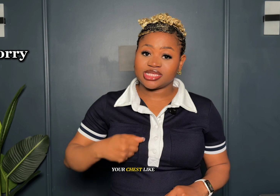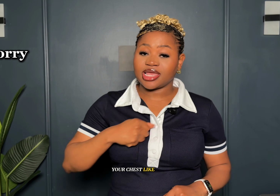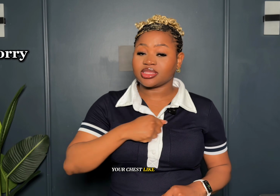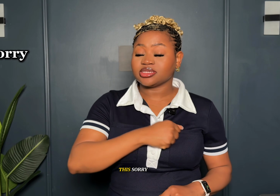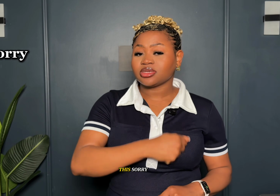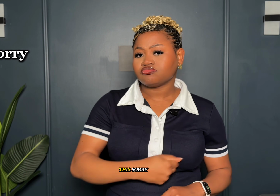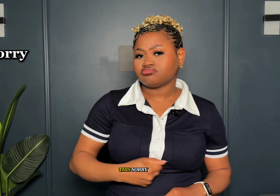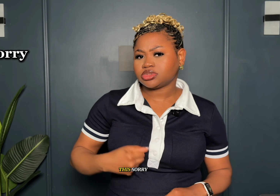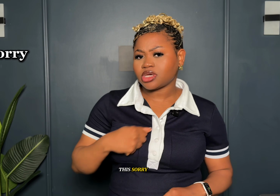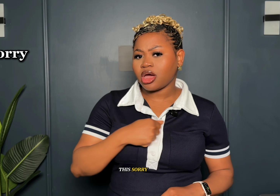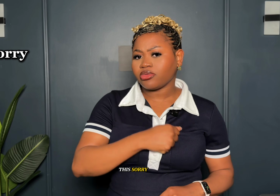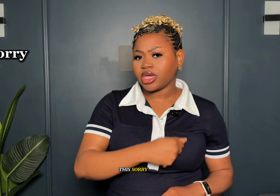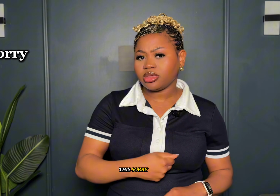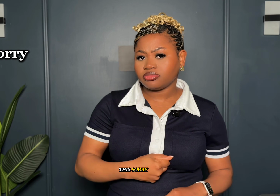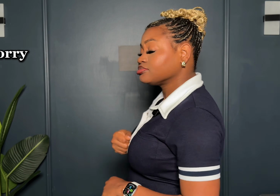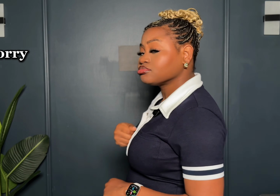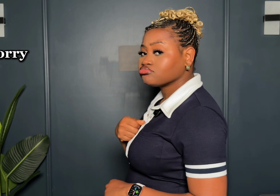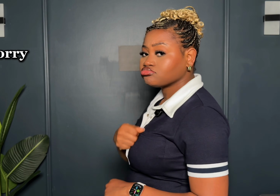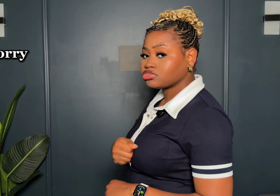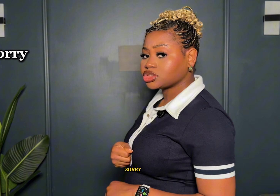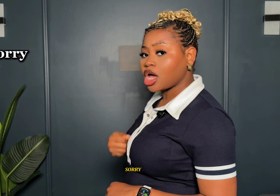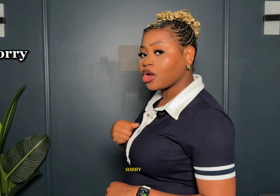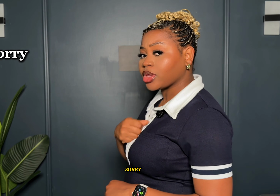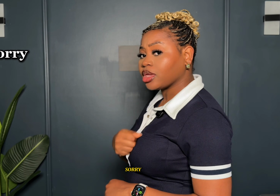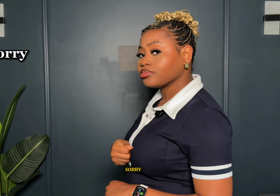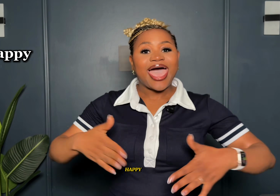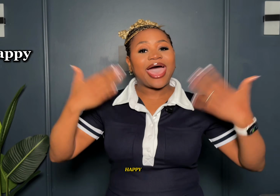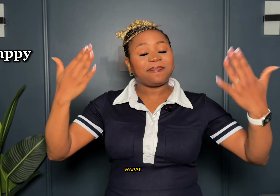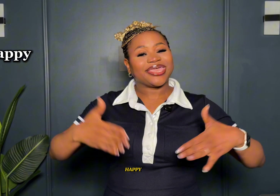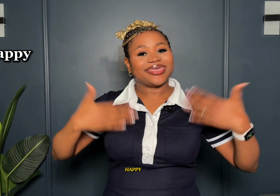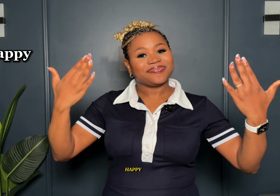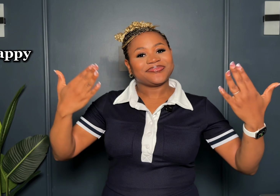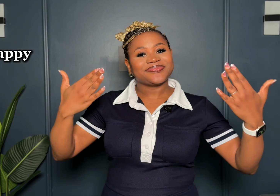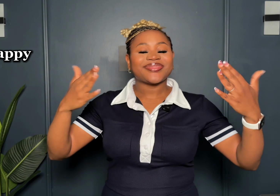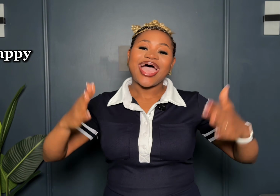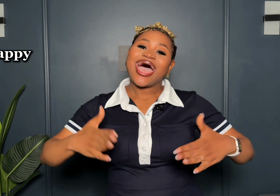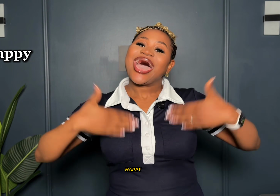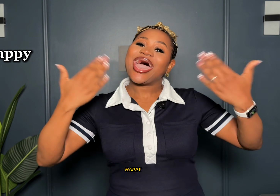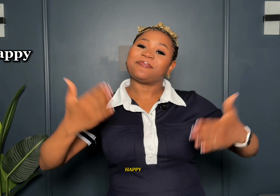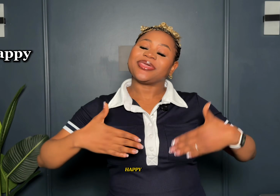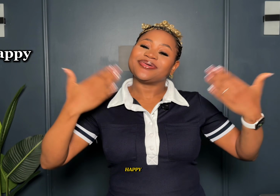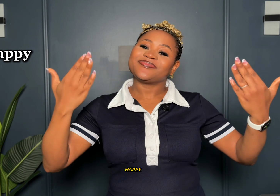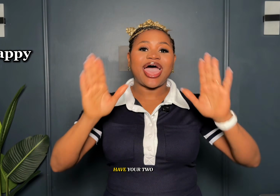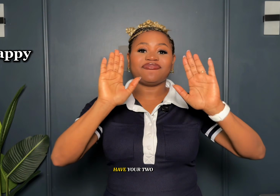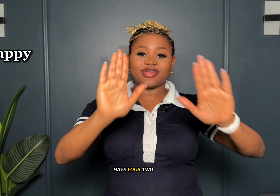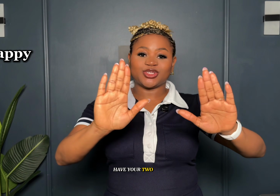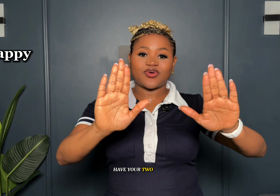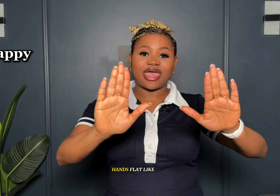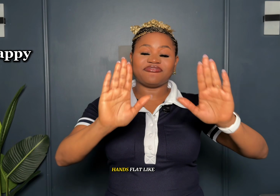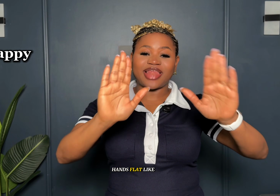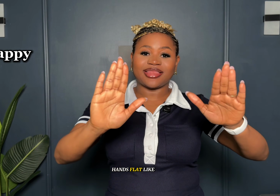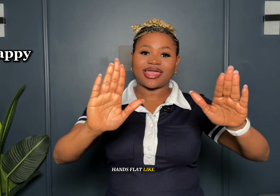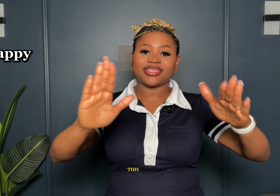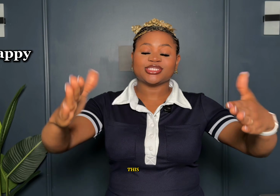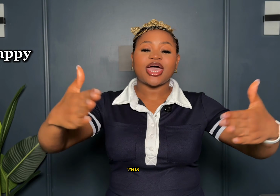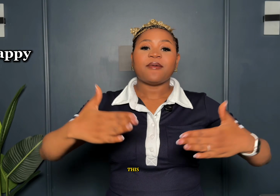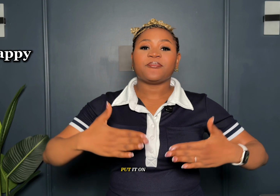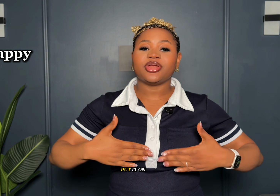like this. Sorry. Sorry. Happy. Happy. Have your two hands flat like this. Put it on